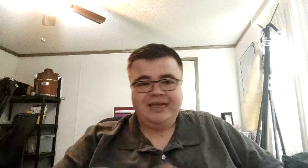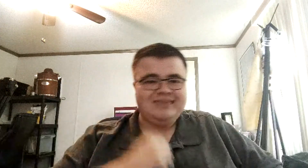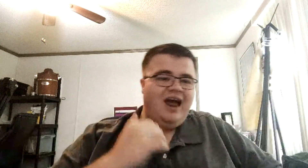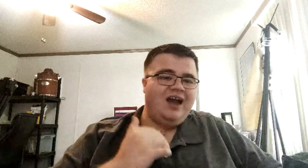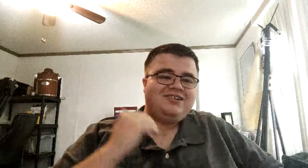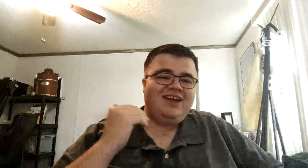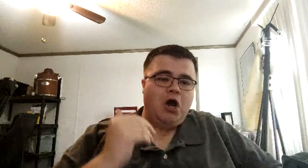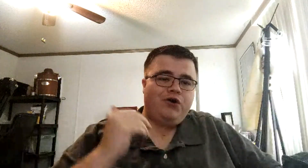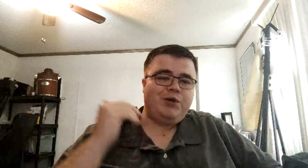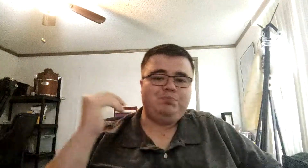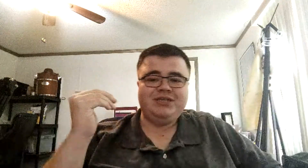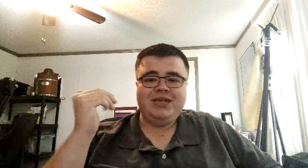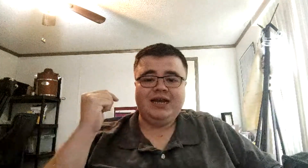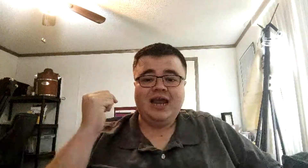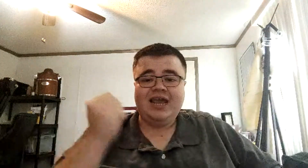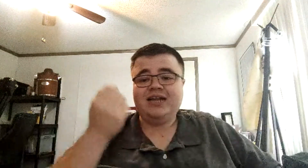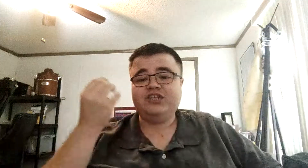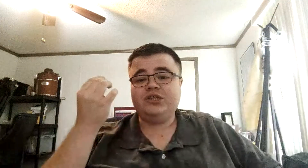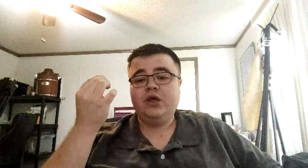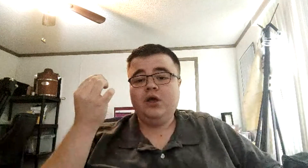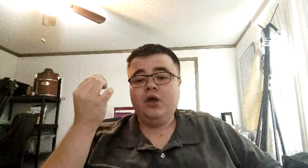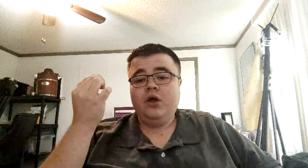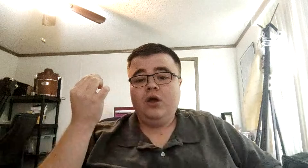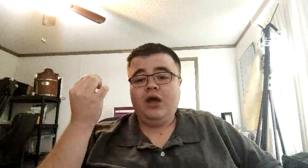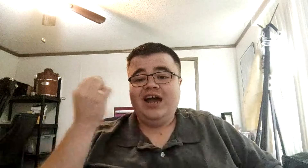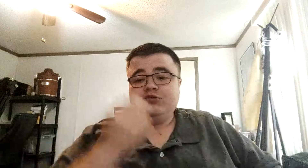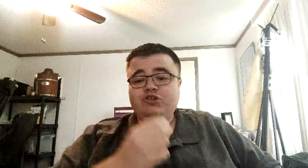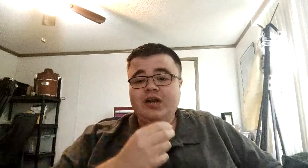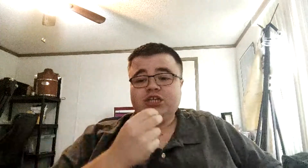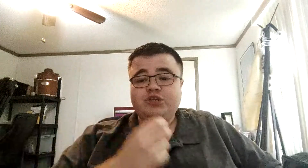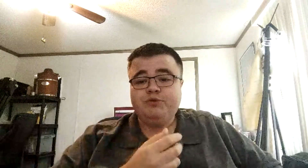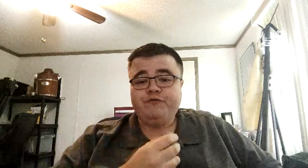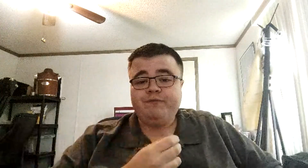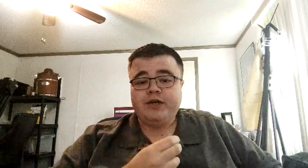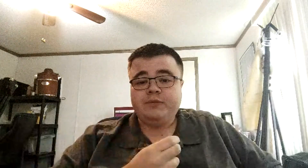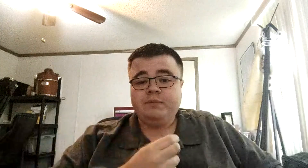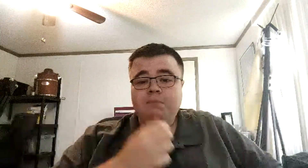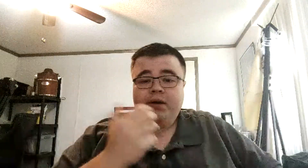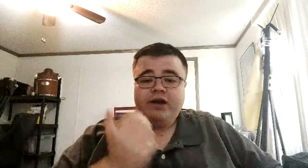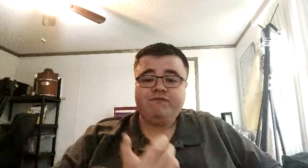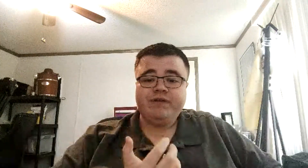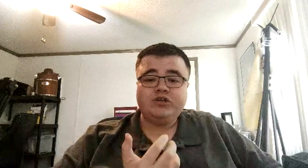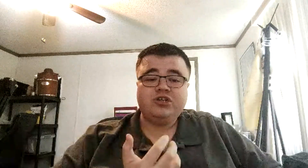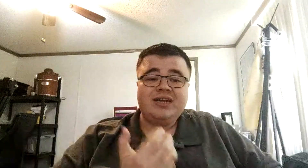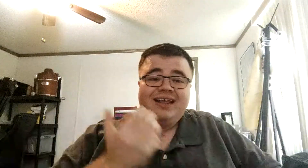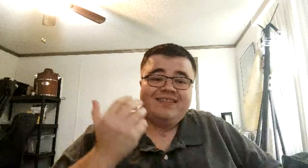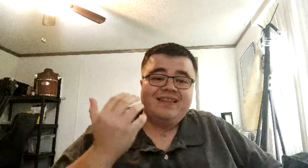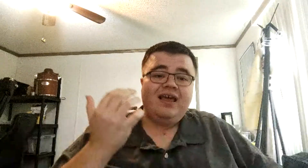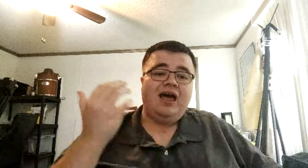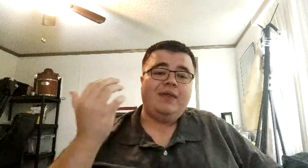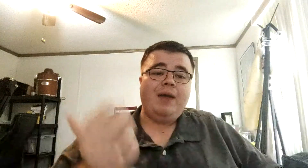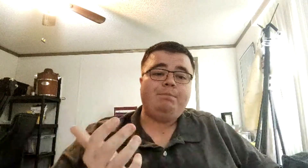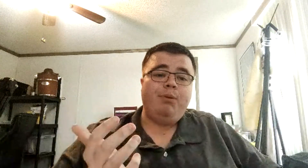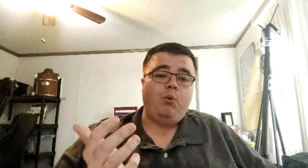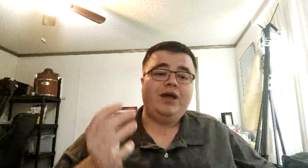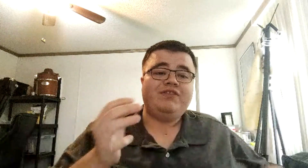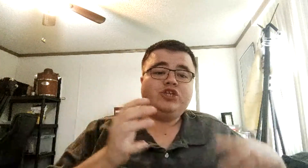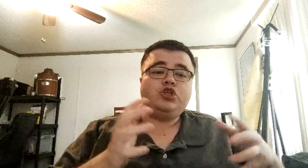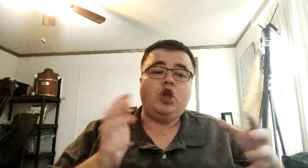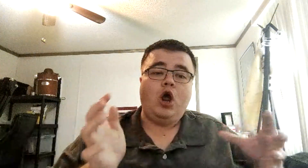and not entirely protected against the eugenics movement, but eventually at that point that